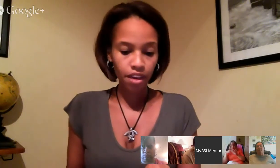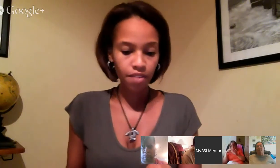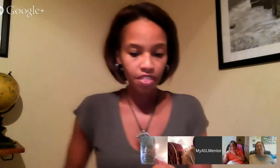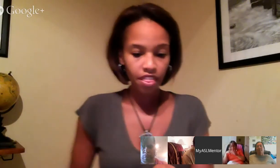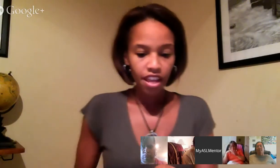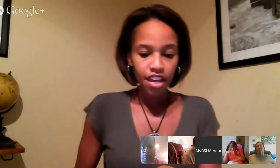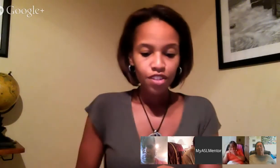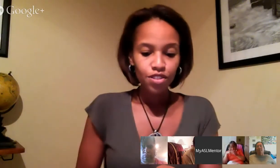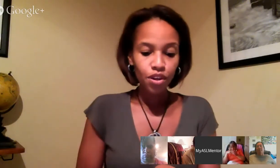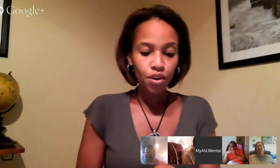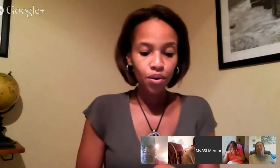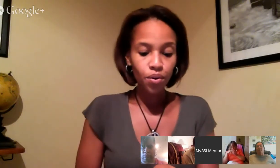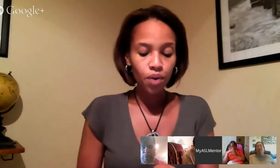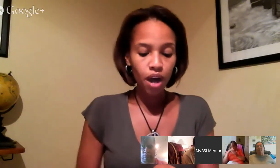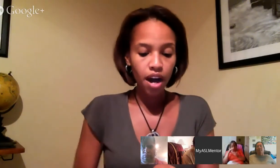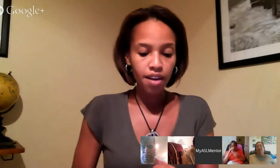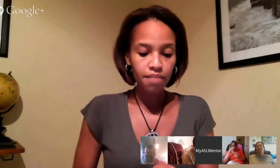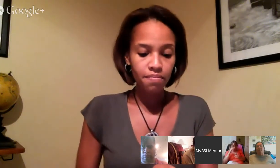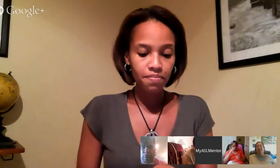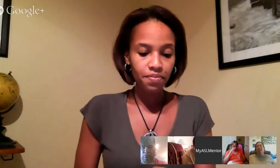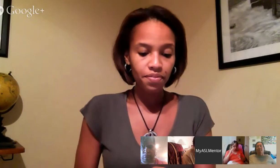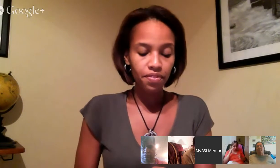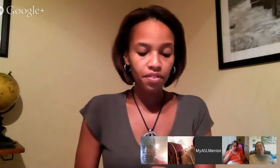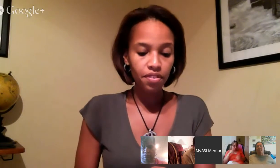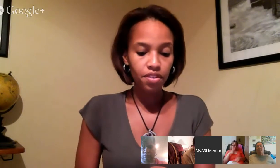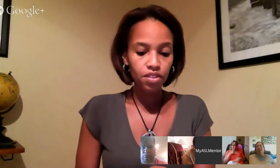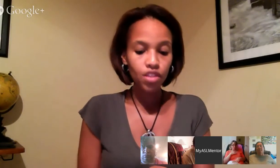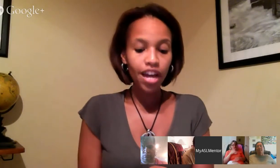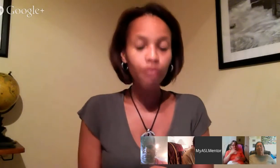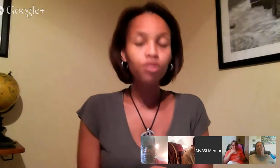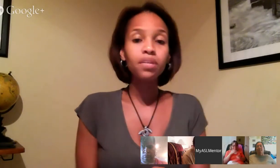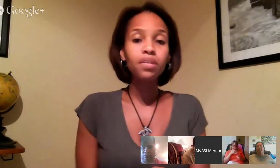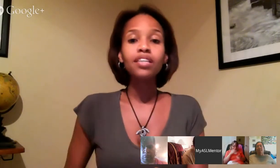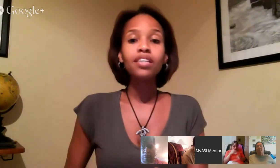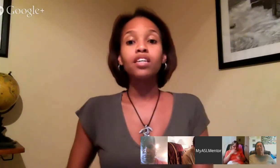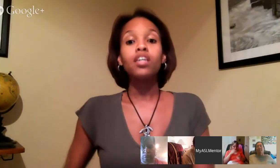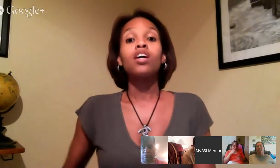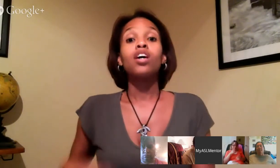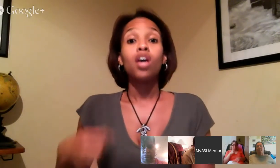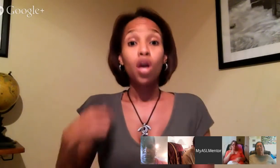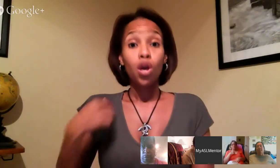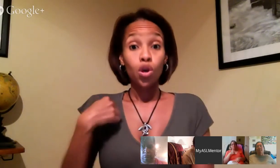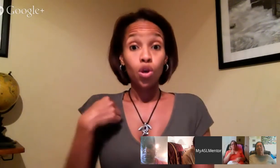okay? So, so that would be